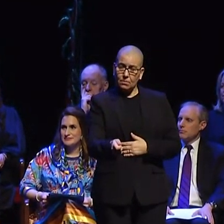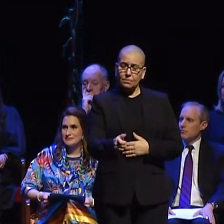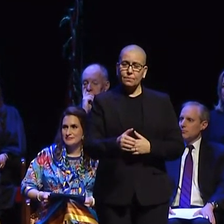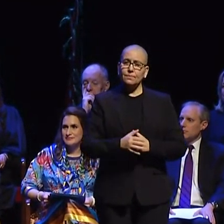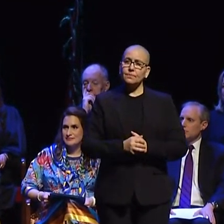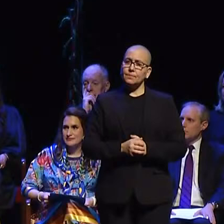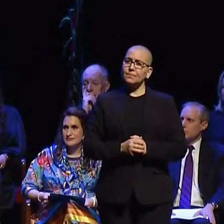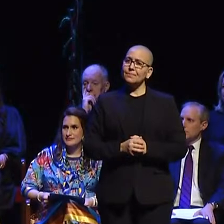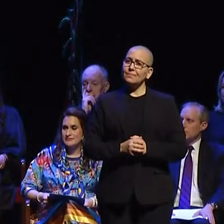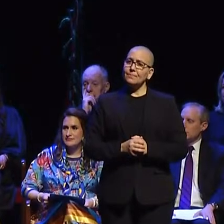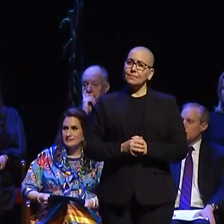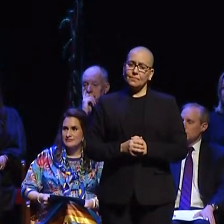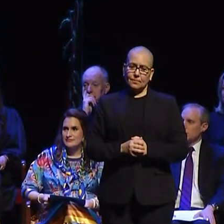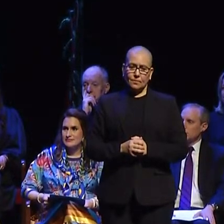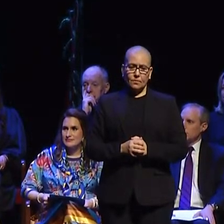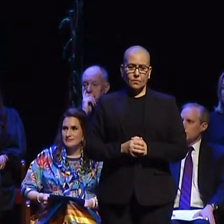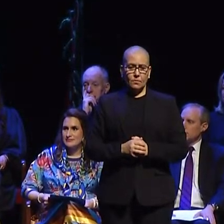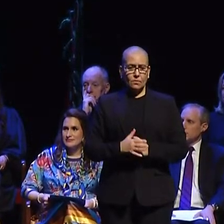The heart.